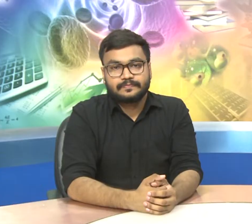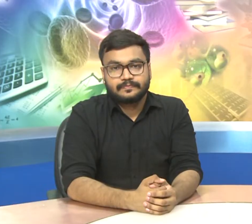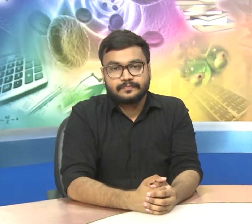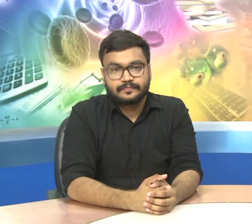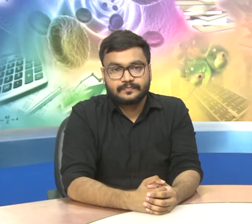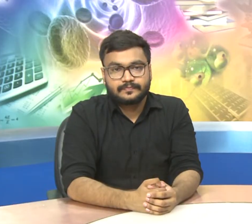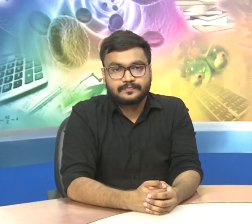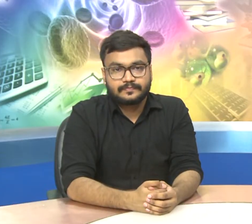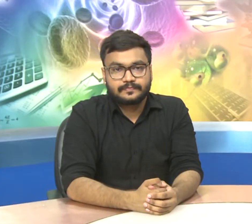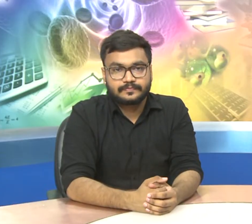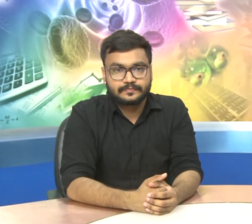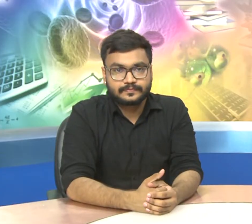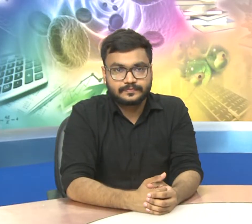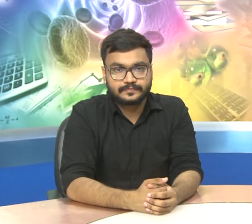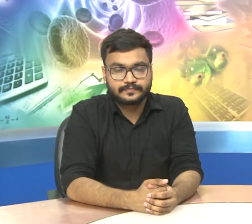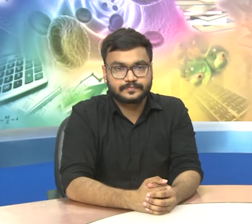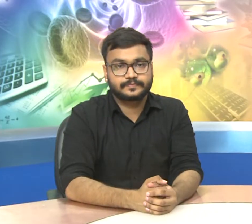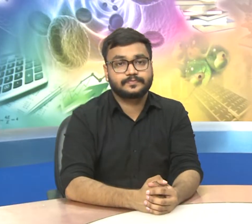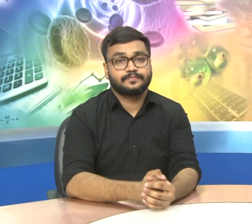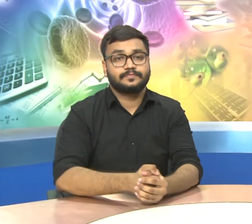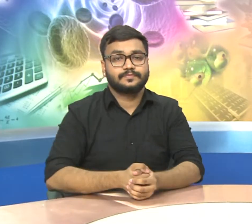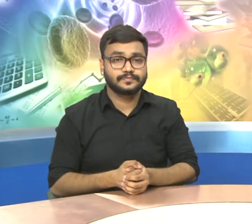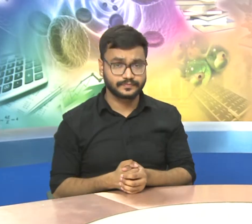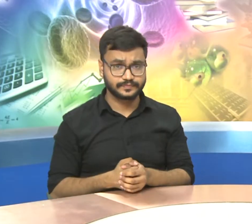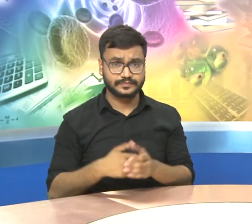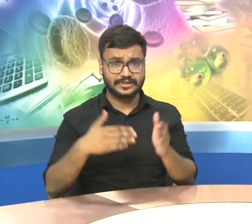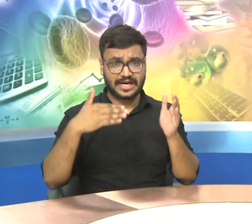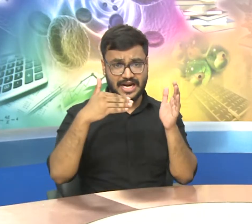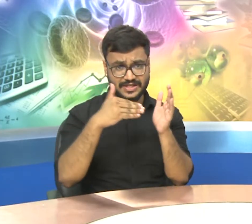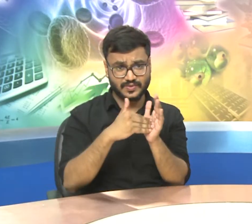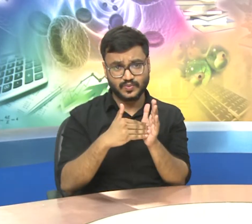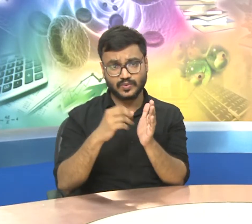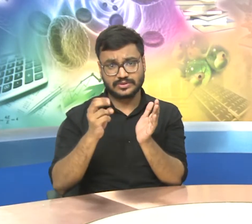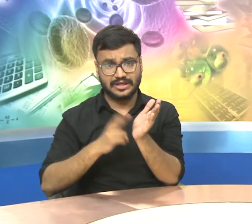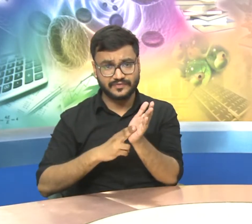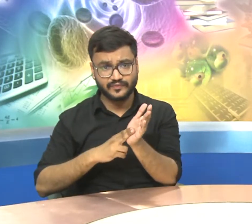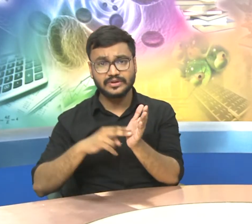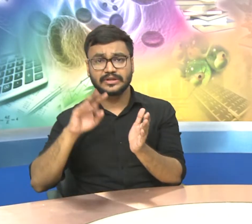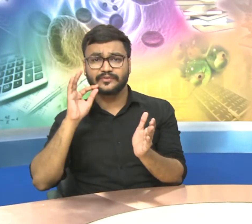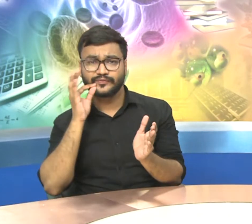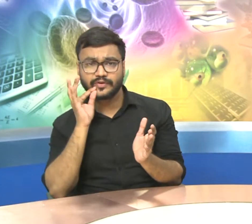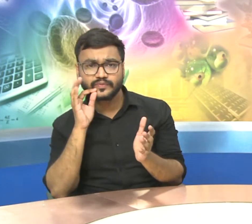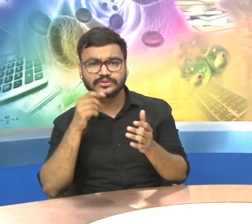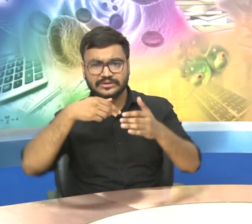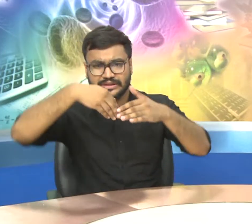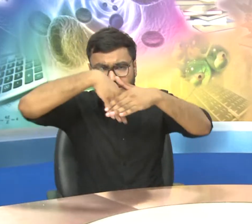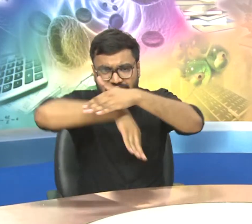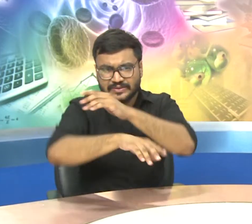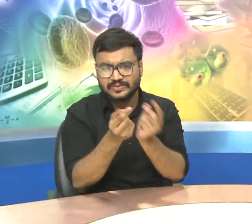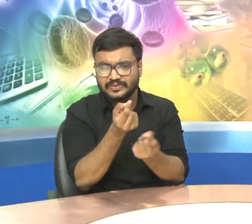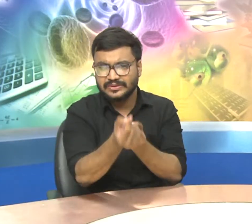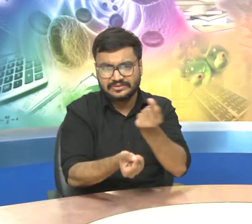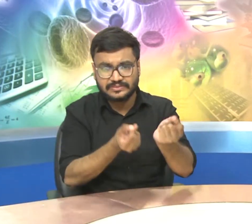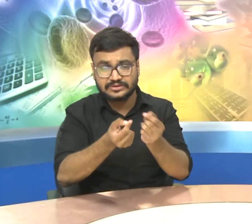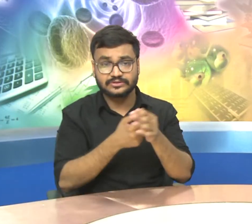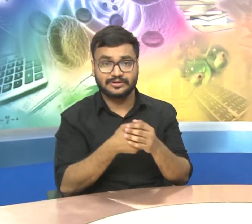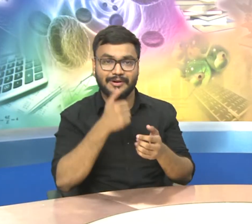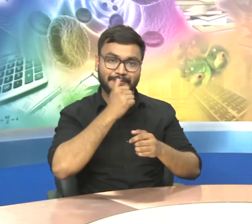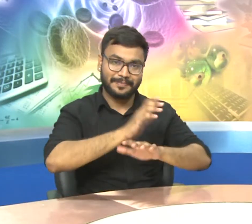Nymphia, or we can say water lily. The third one is zone of submergent